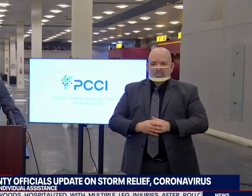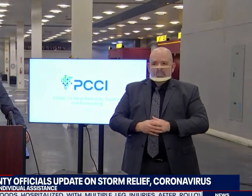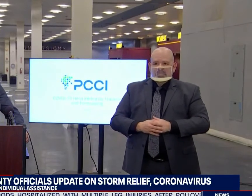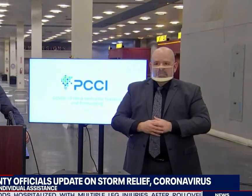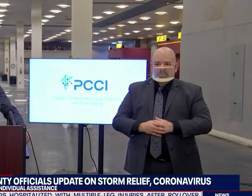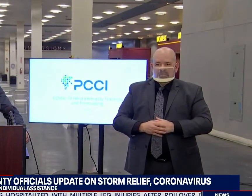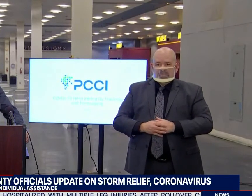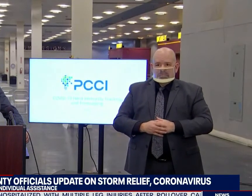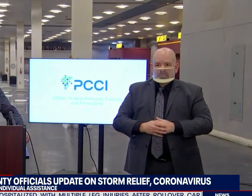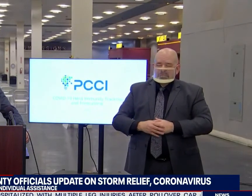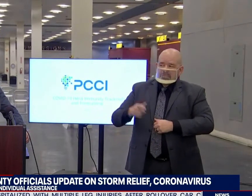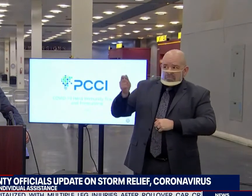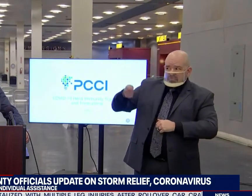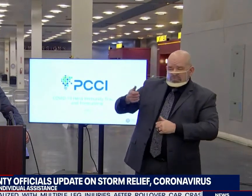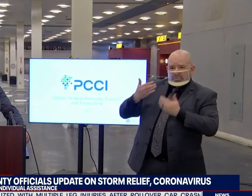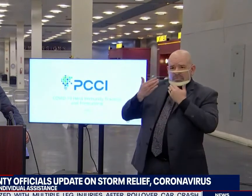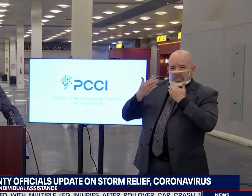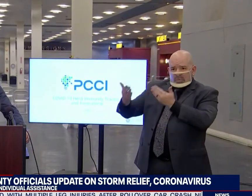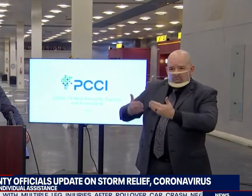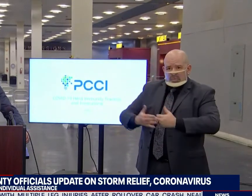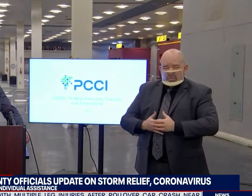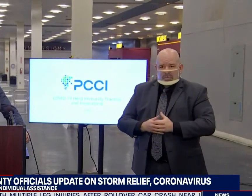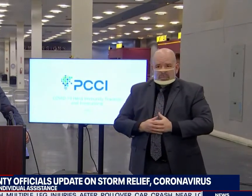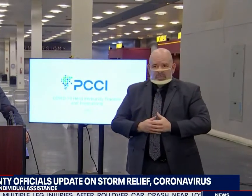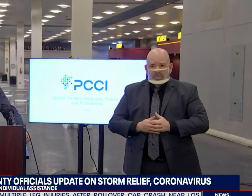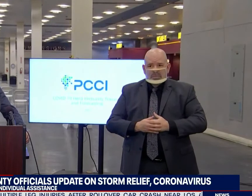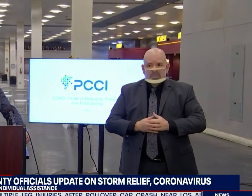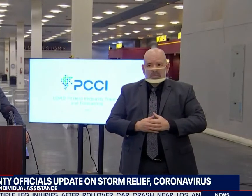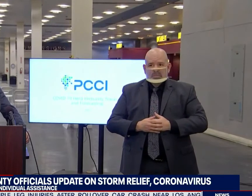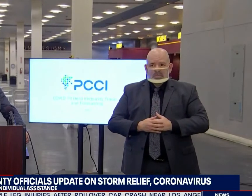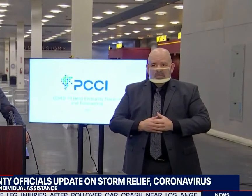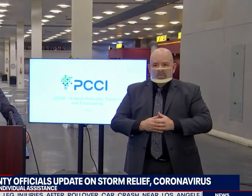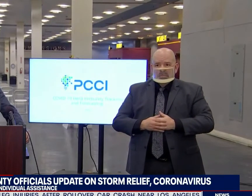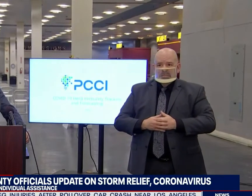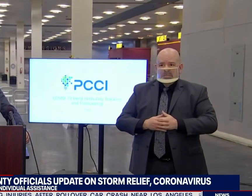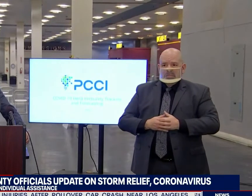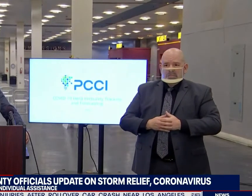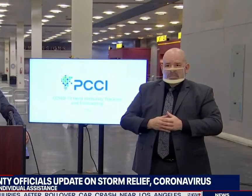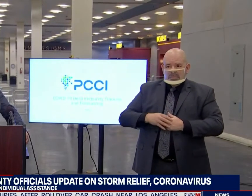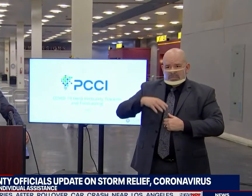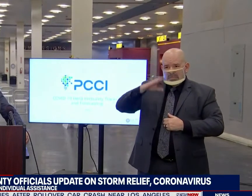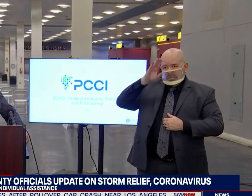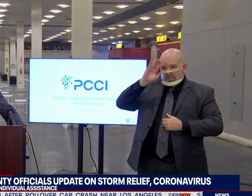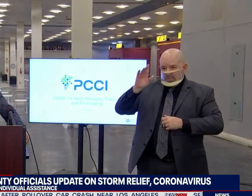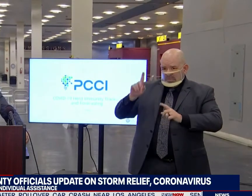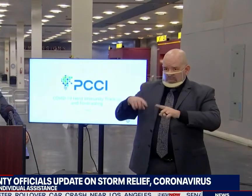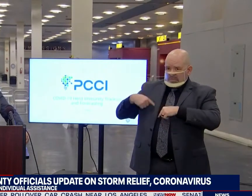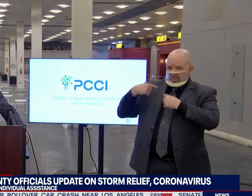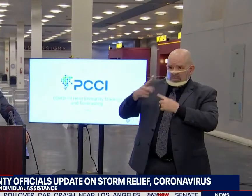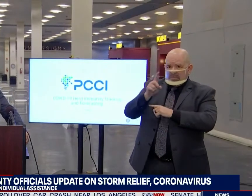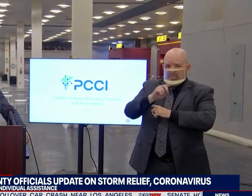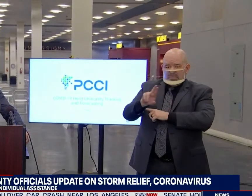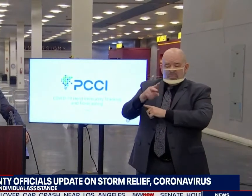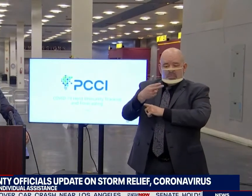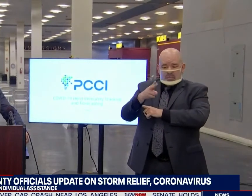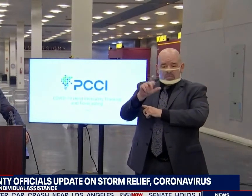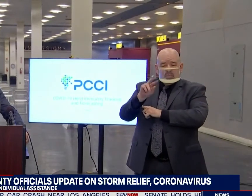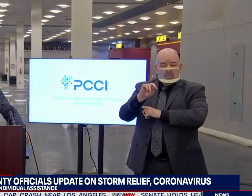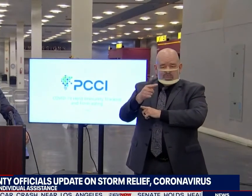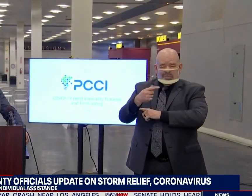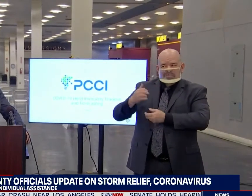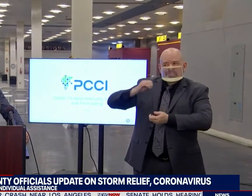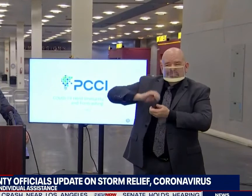judge. Thank you. Thank you very much. Um, as you all right, everybody, this is uh Andrew Craft here. Want to welcome